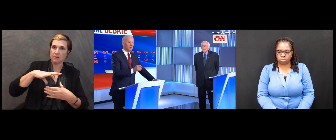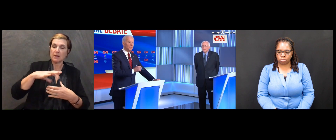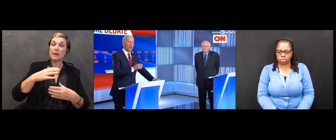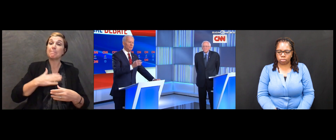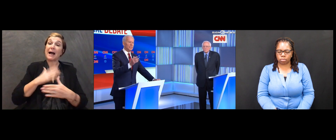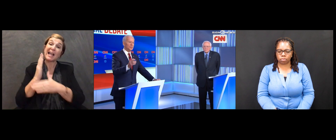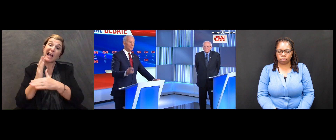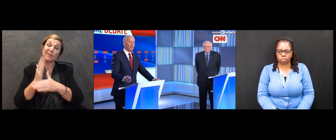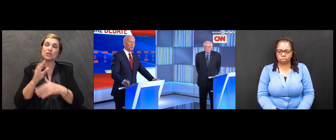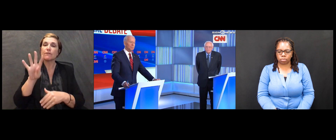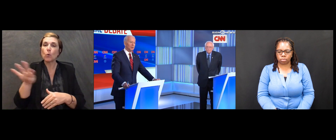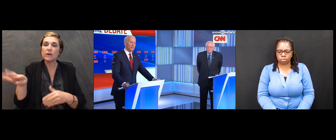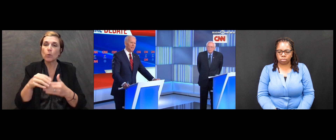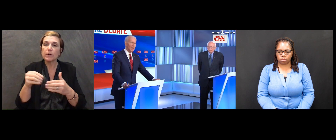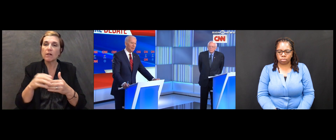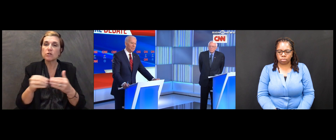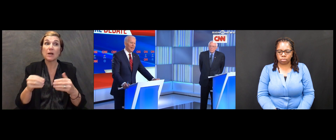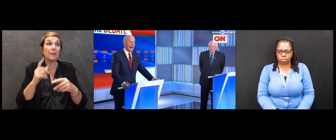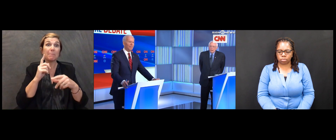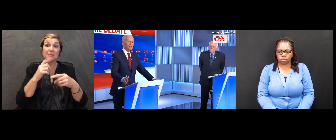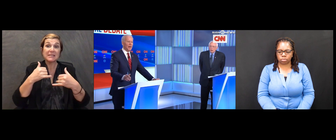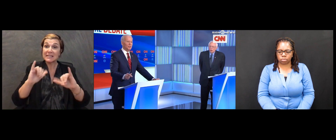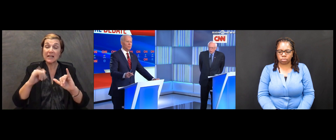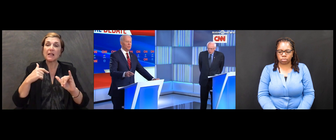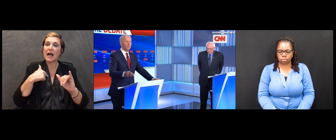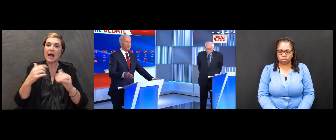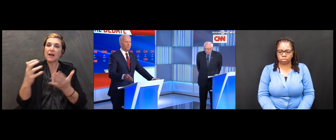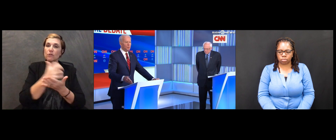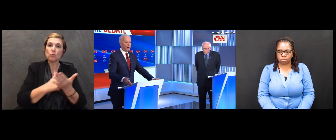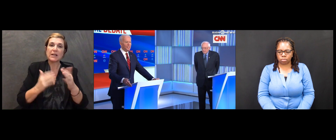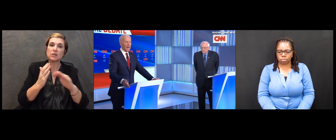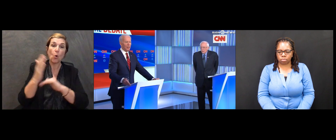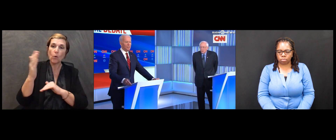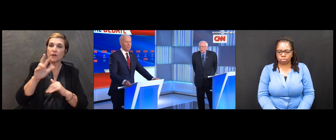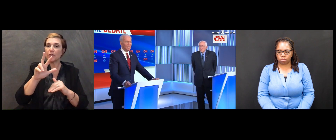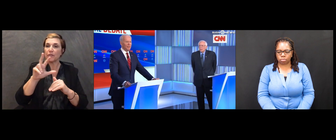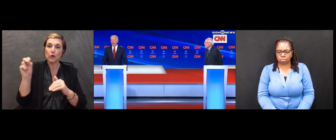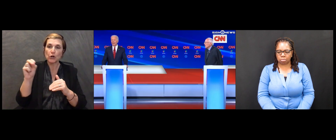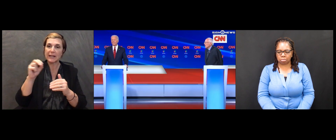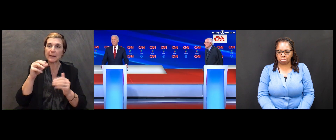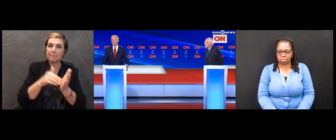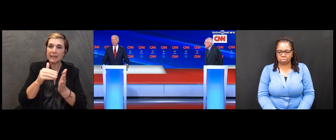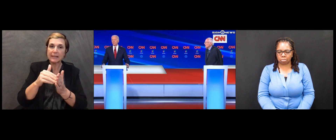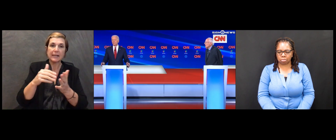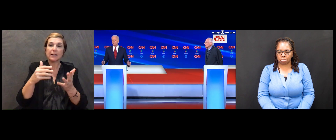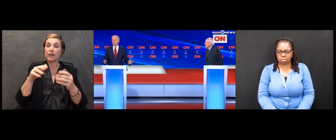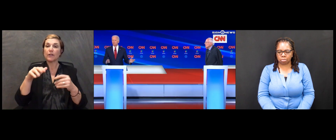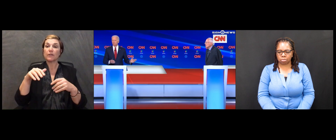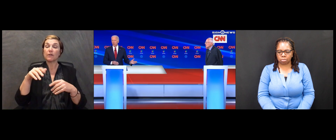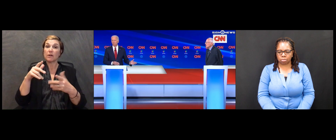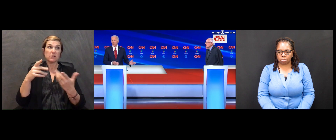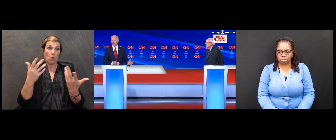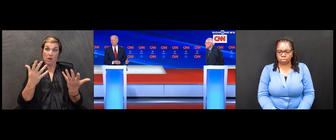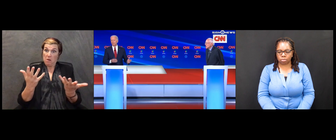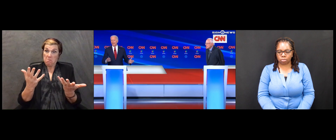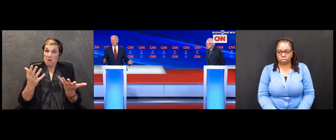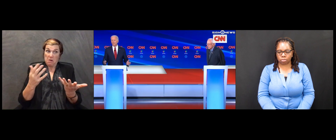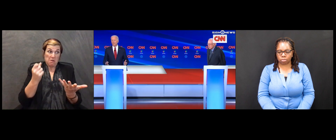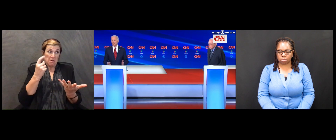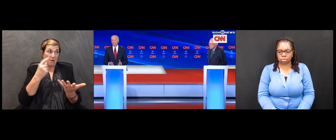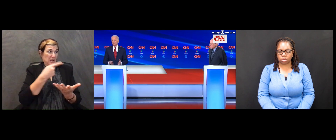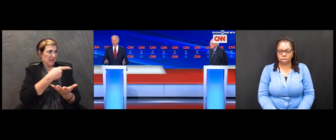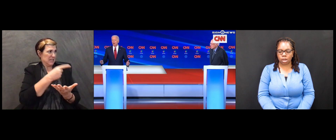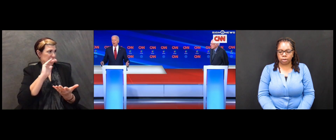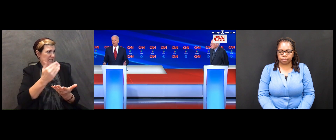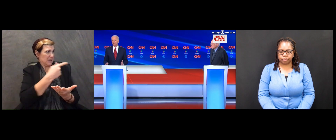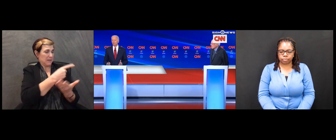Just this month, I've raised $33 million, average contribution $51. The idea that this is Bernie's implication